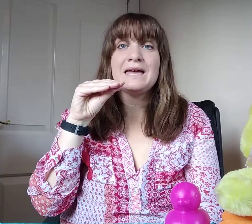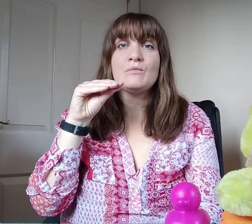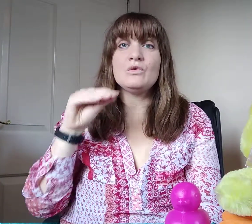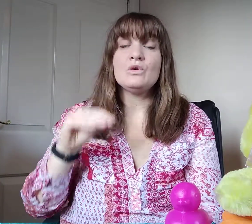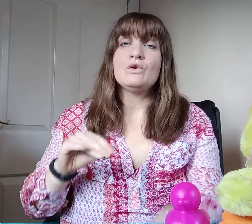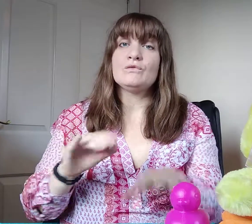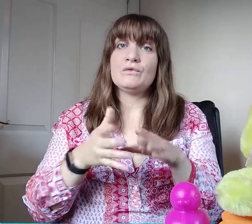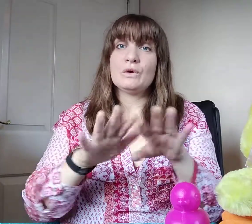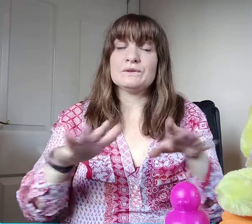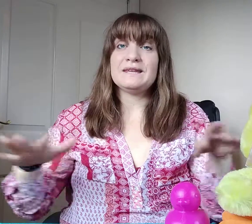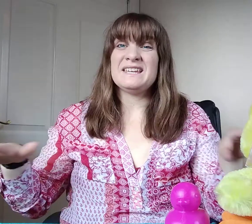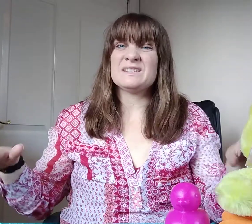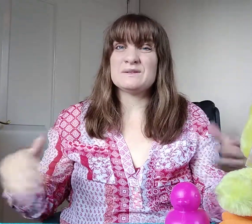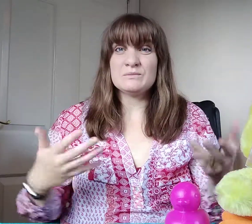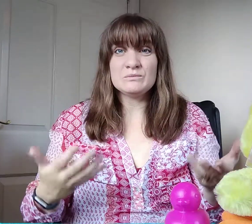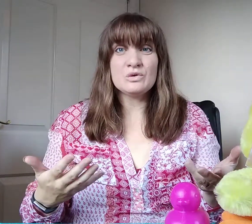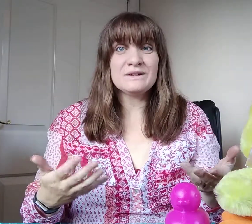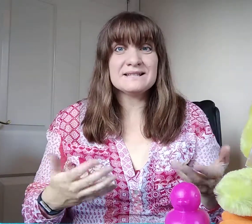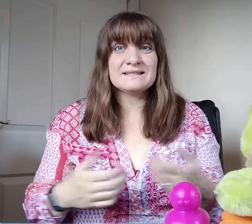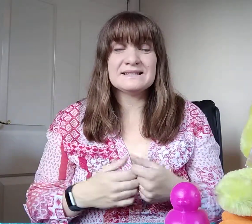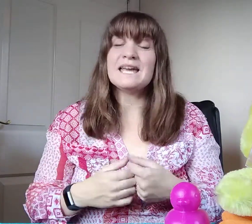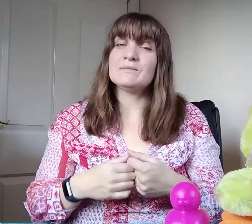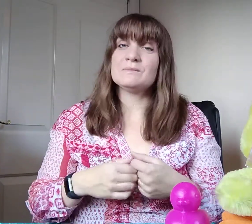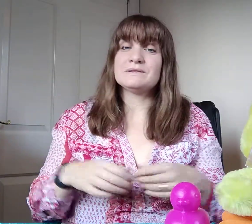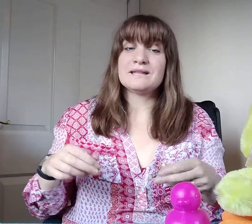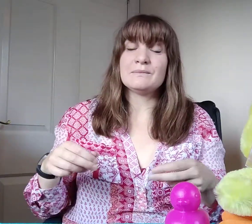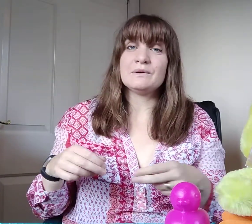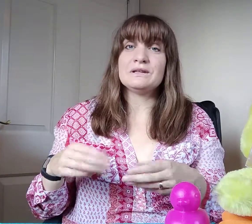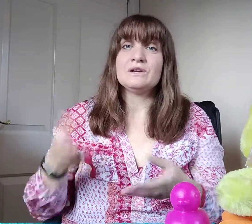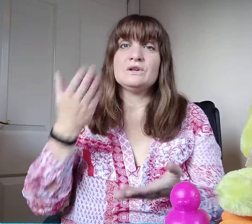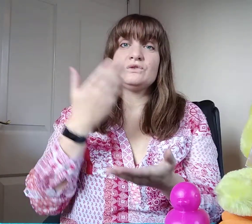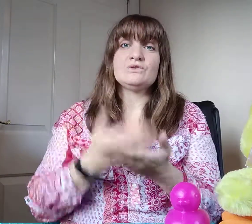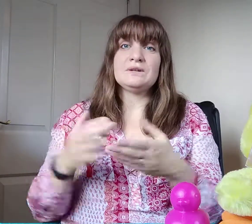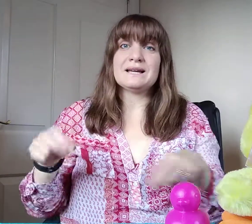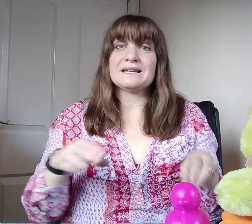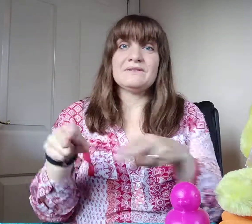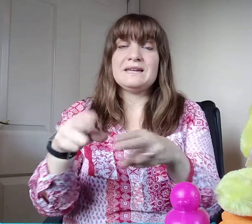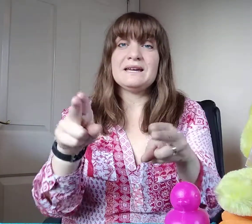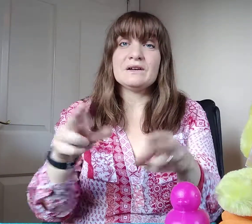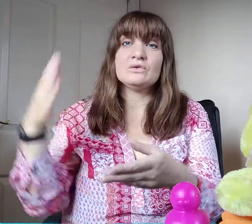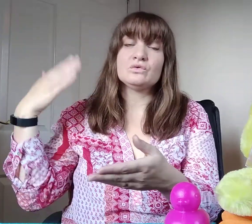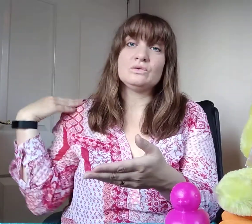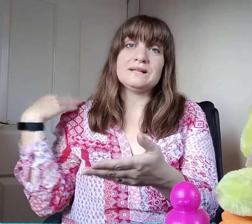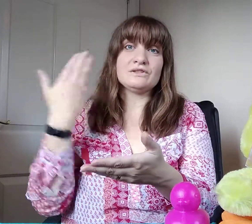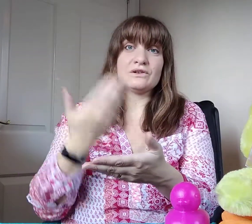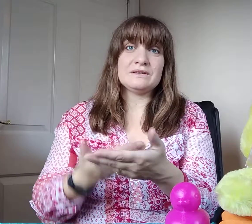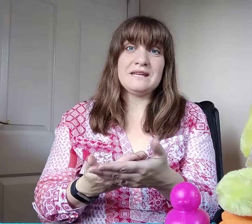aime flotter. So it's more or less the same up until that point. Sur la rivière toute la journée.